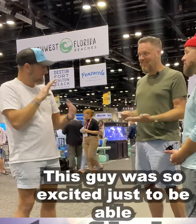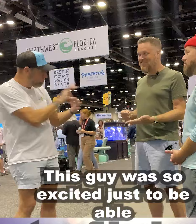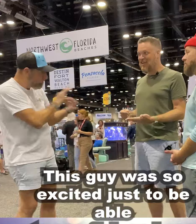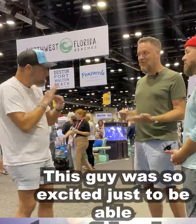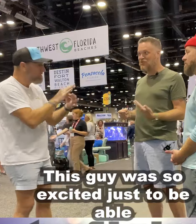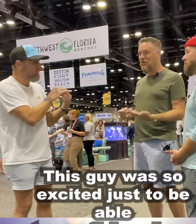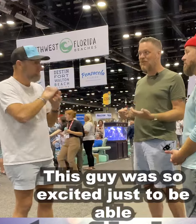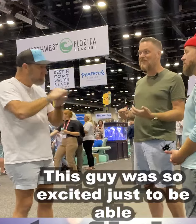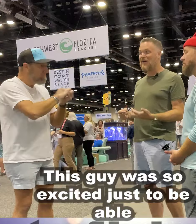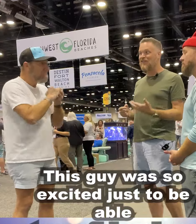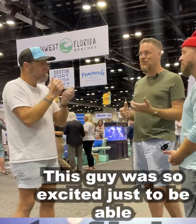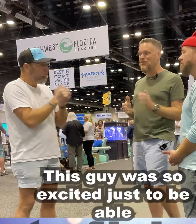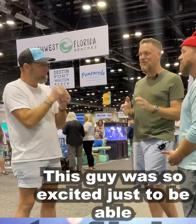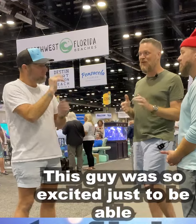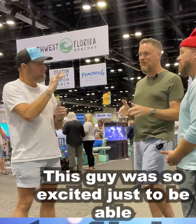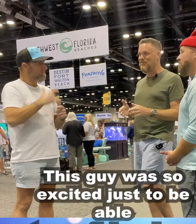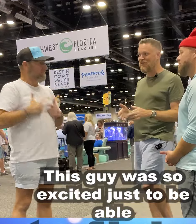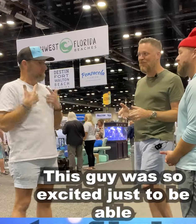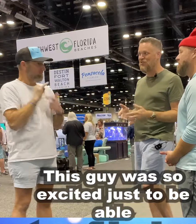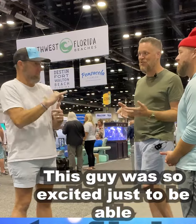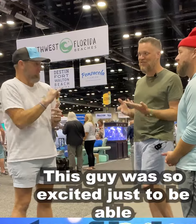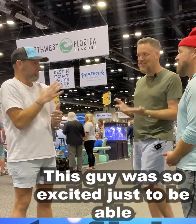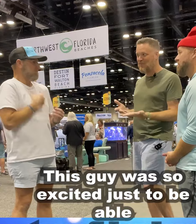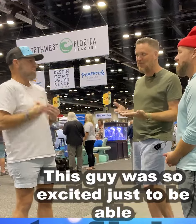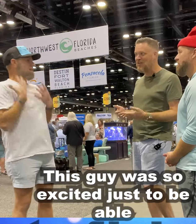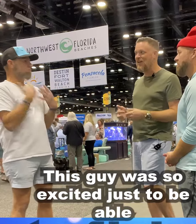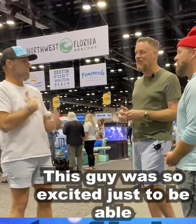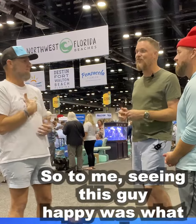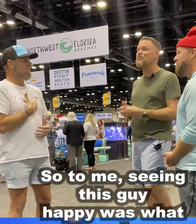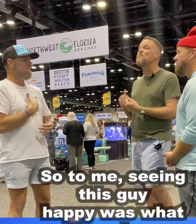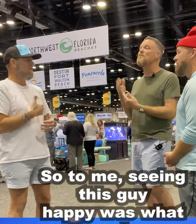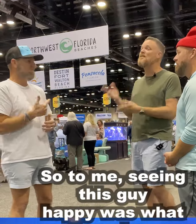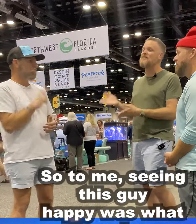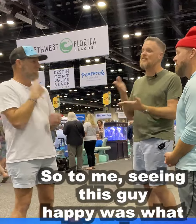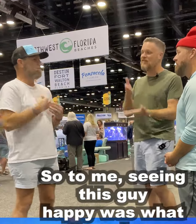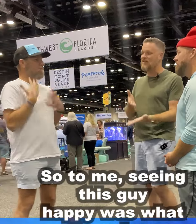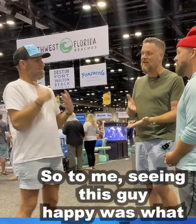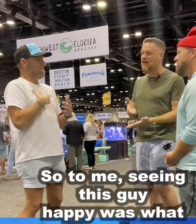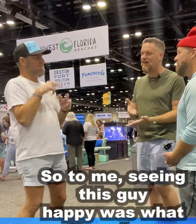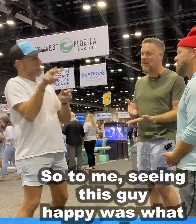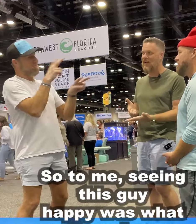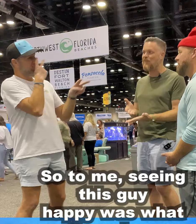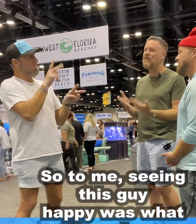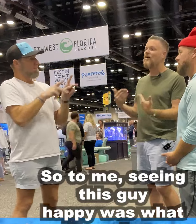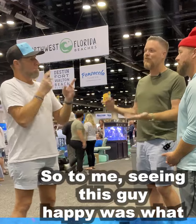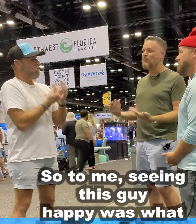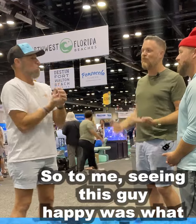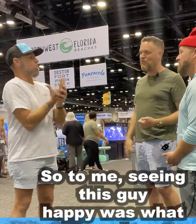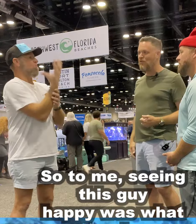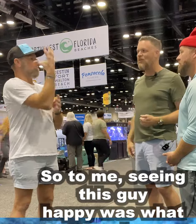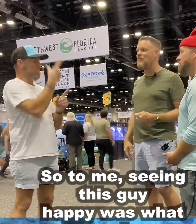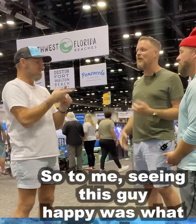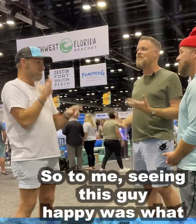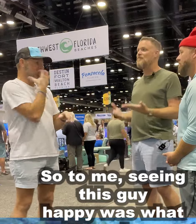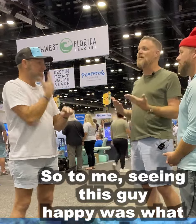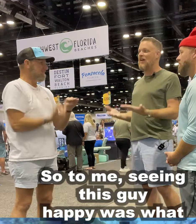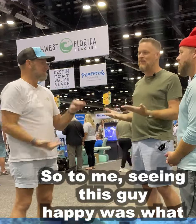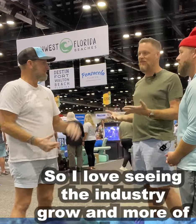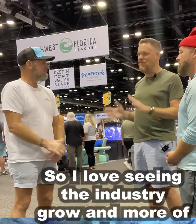This guy was so excited just to be able to see fish and see the marine life. So me seeing this guy happy was what really makes me happy. So